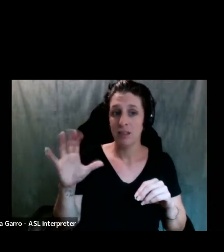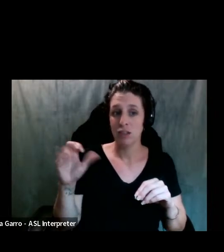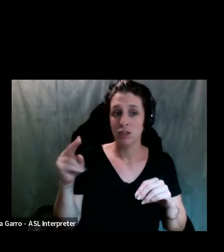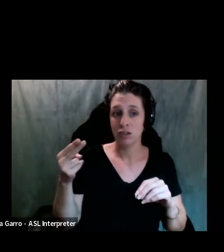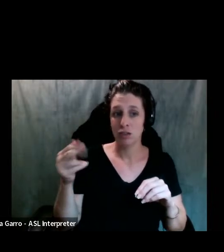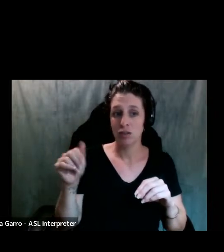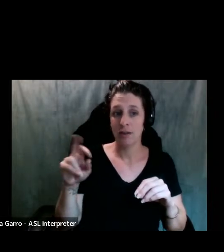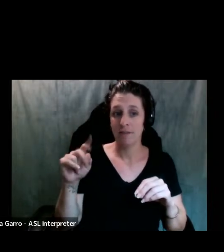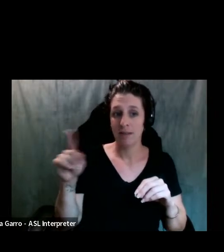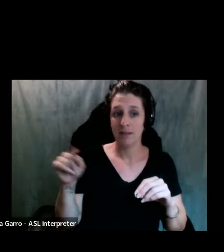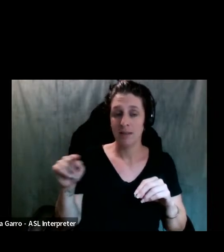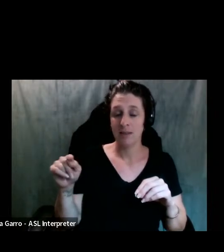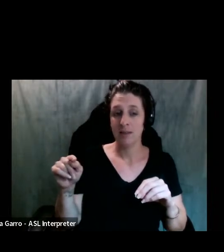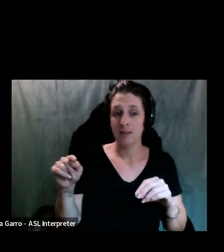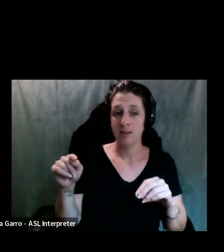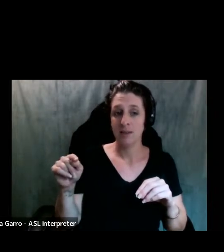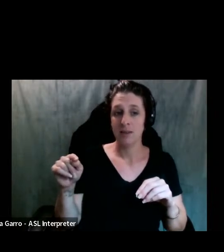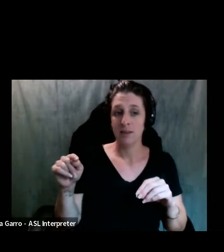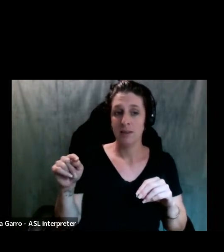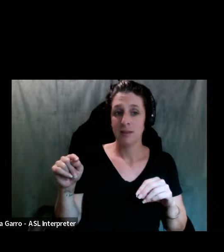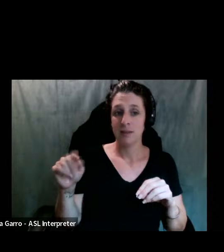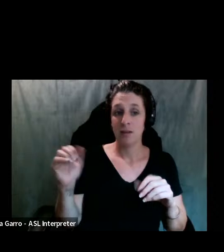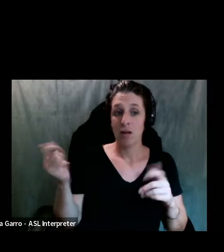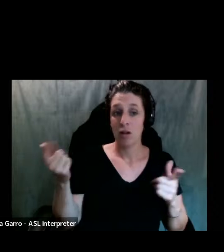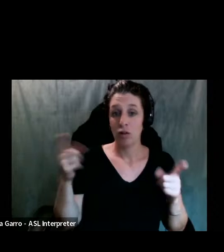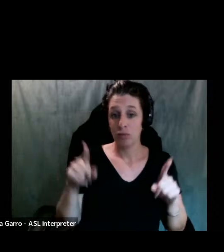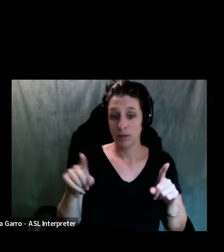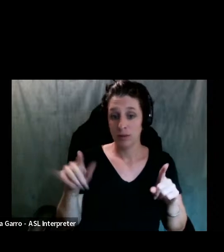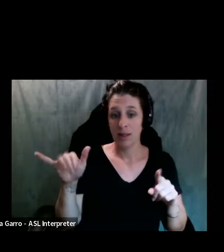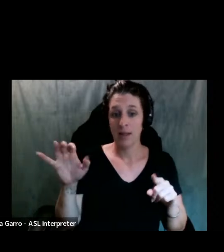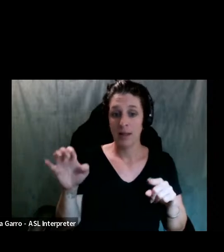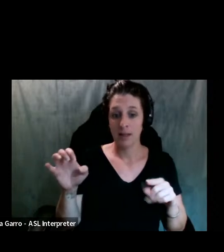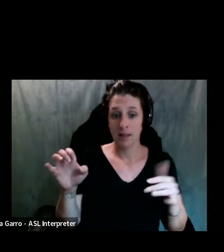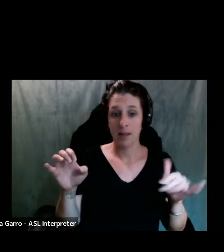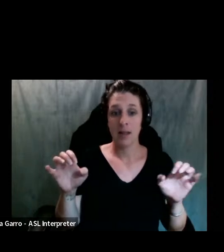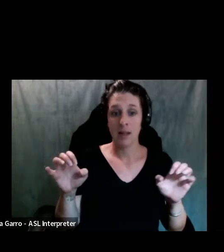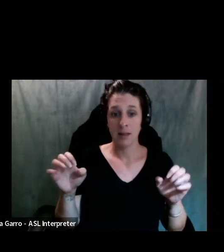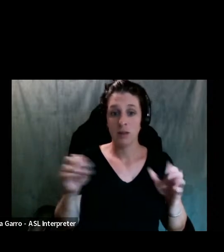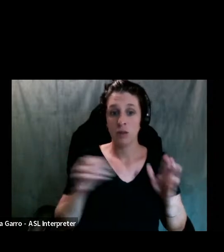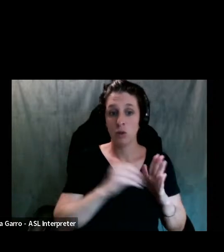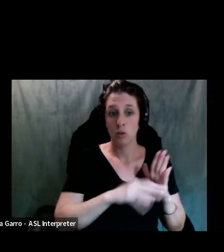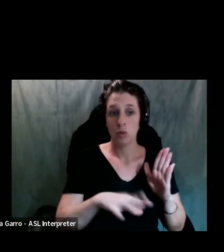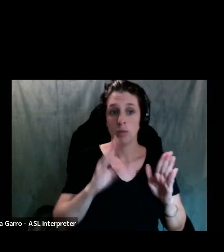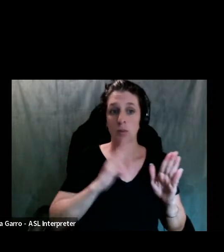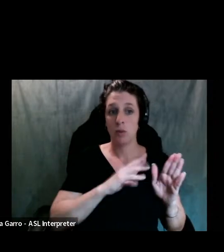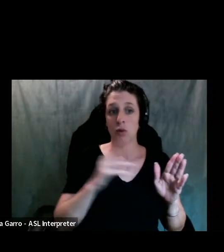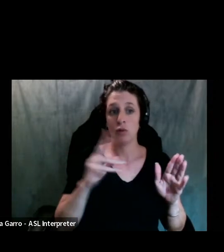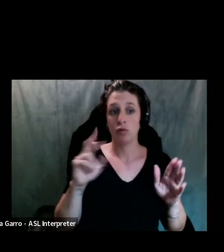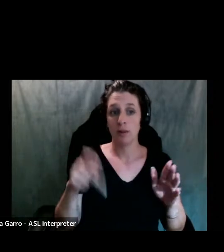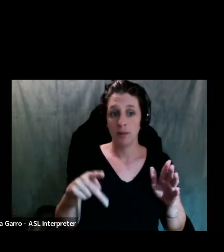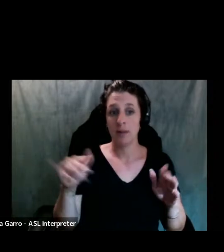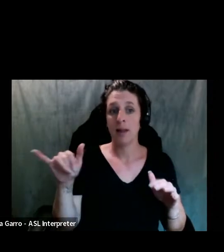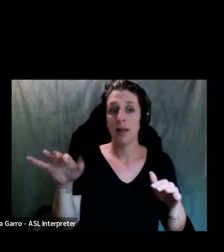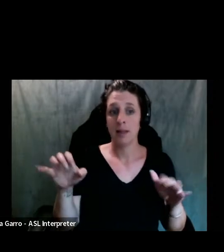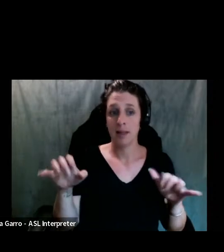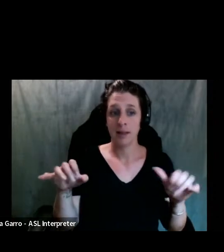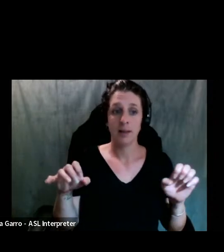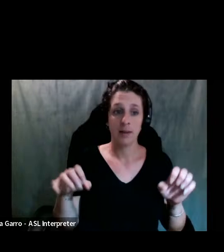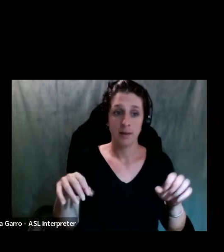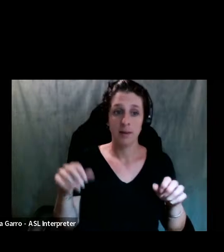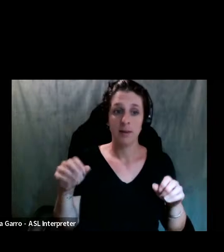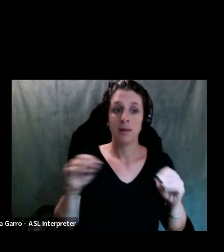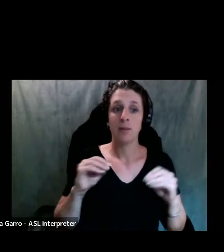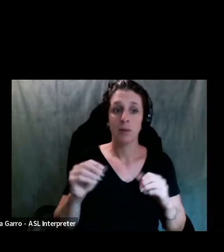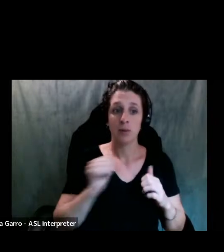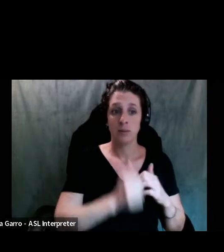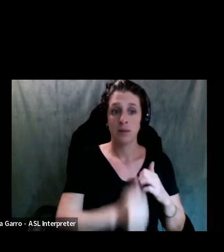Chavez. All in favor? Aye. And our student board representatives, how do you vote? Aye. Thank you. Motion